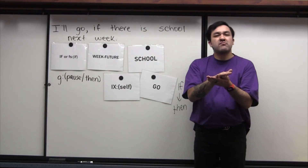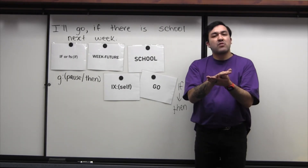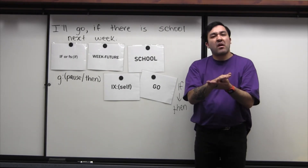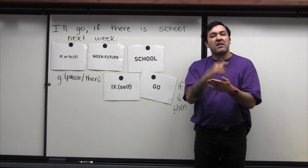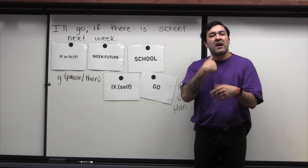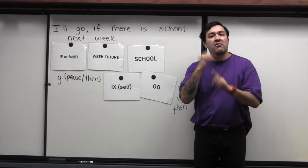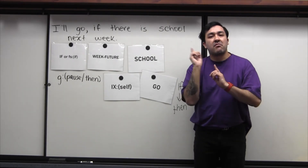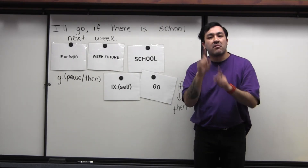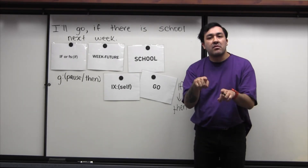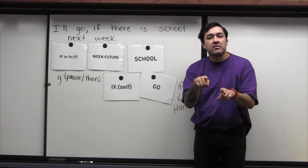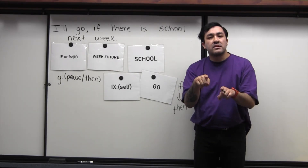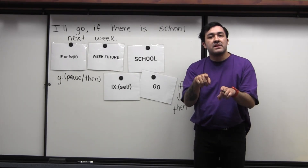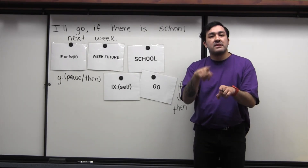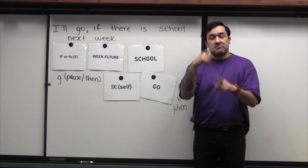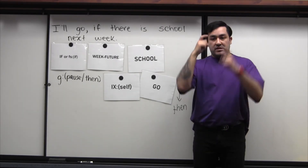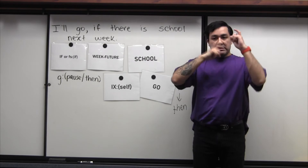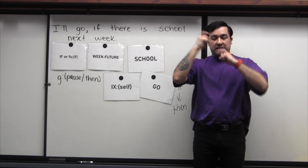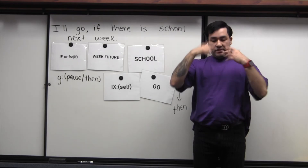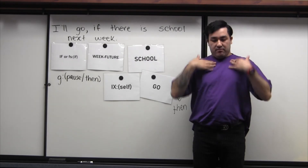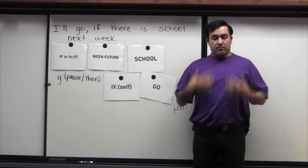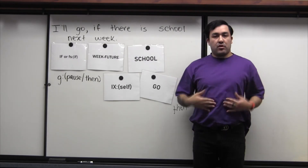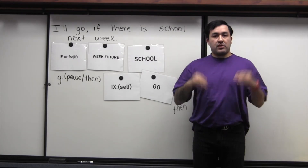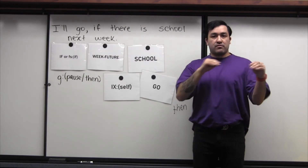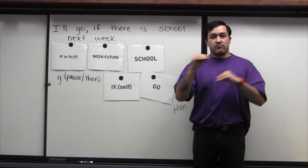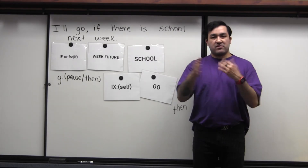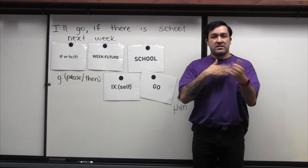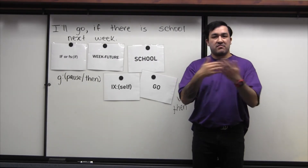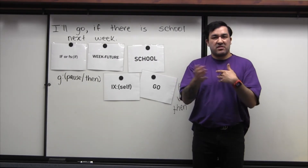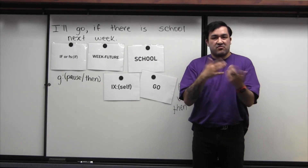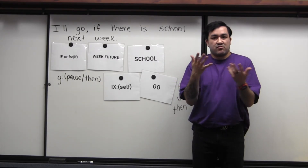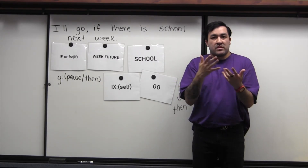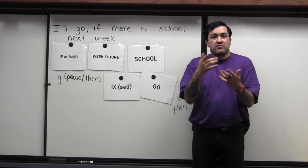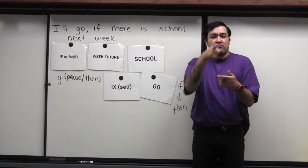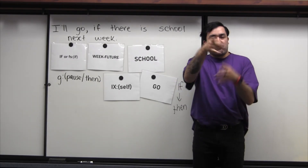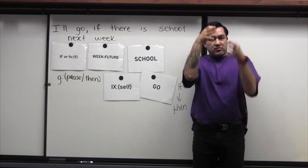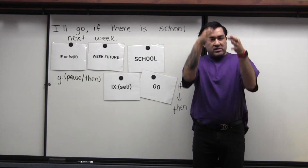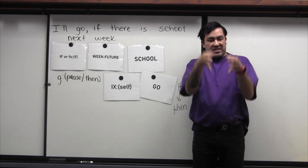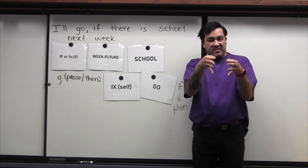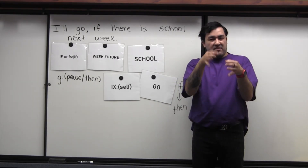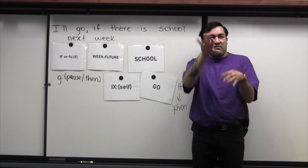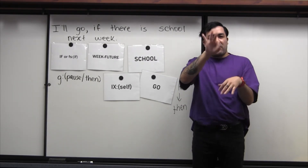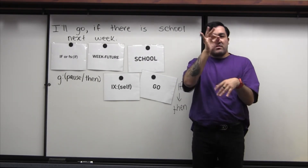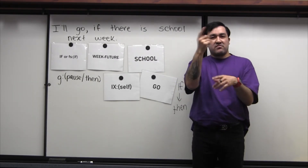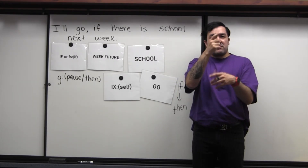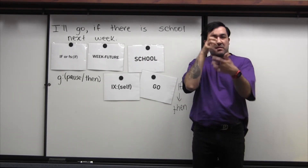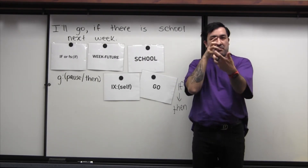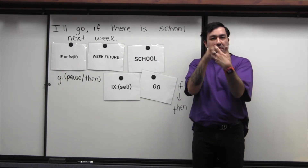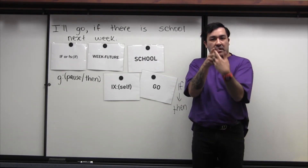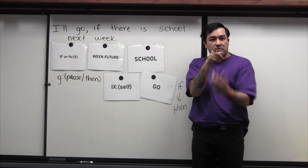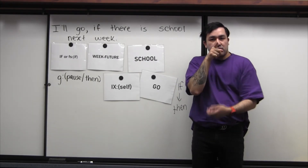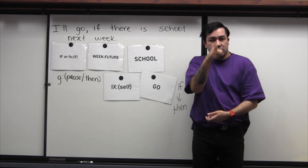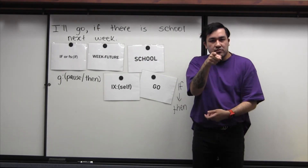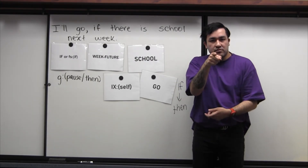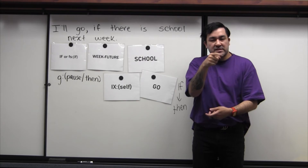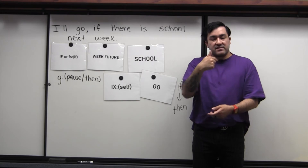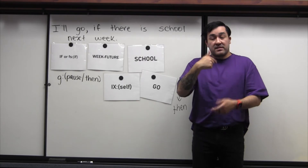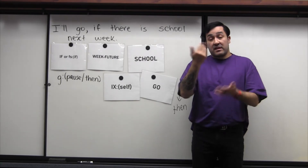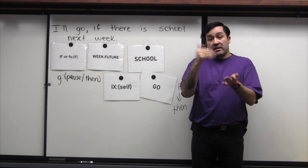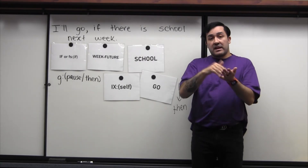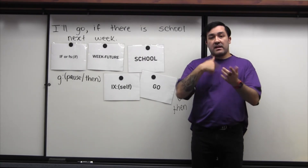week school, yeah, then I'll go. So right, that was really not a lot of body movement, but more my face. So you can decide whatever matches